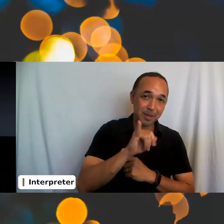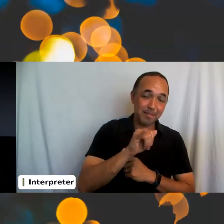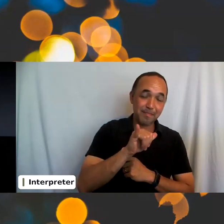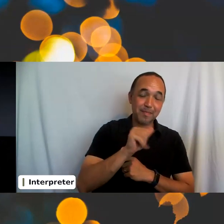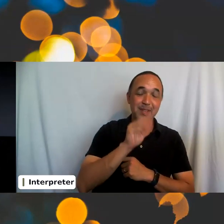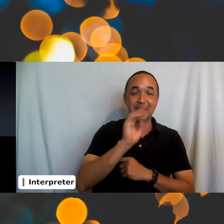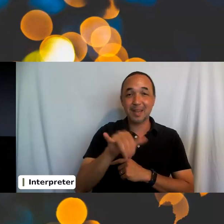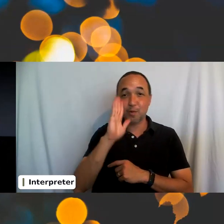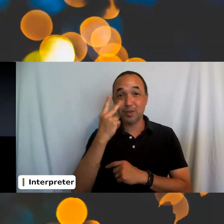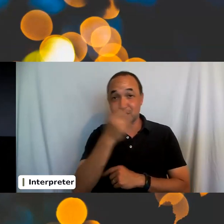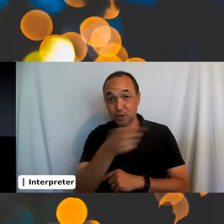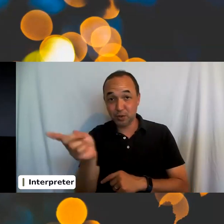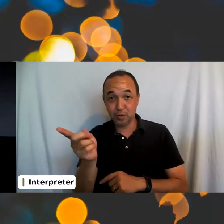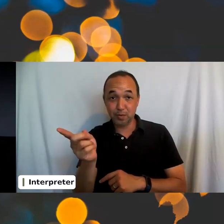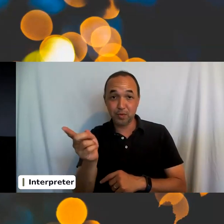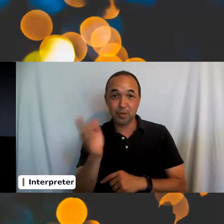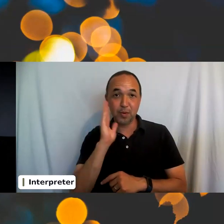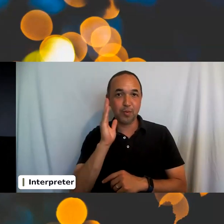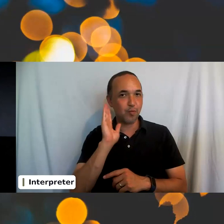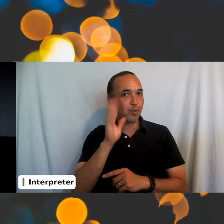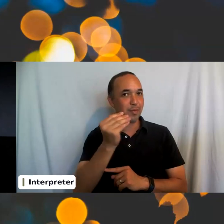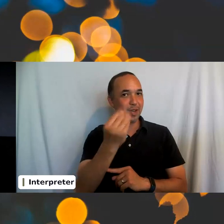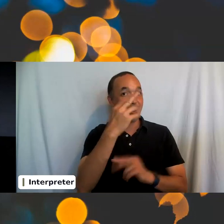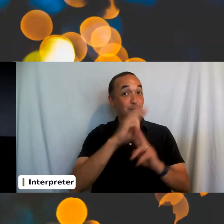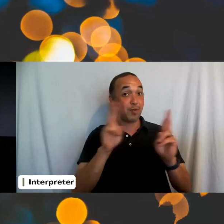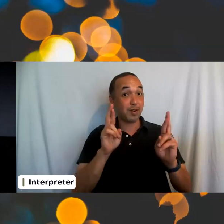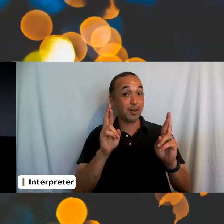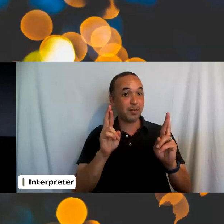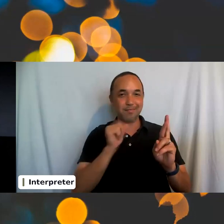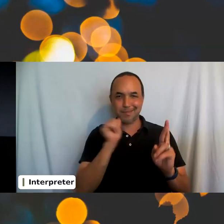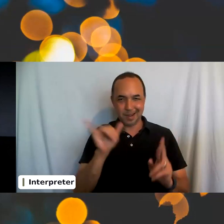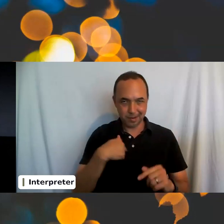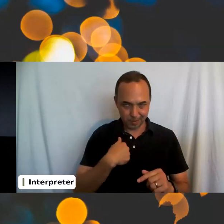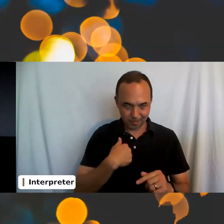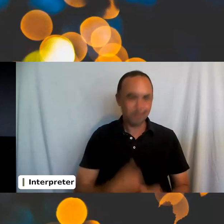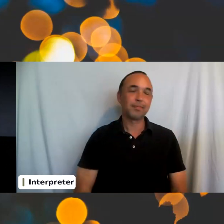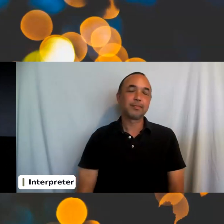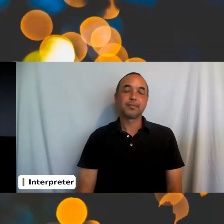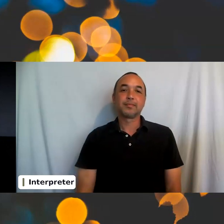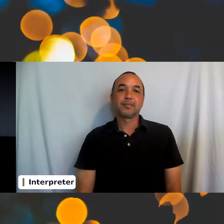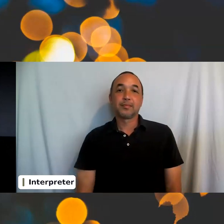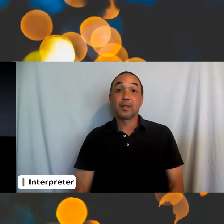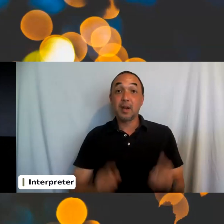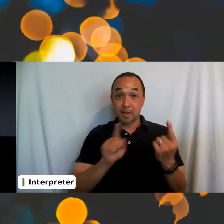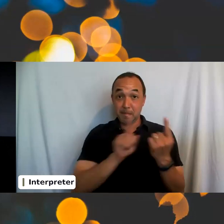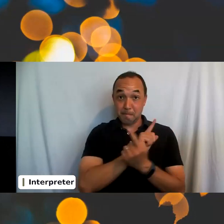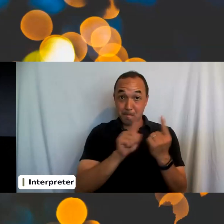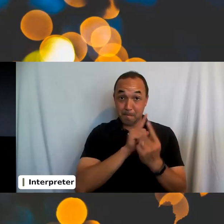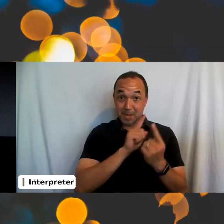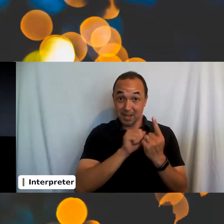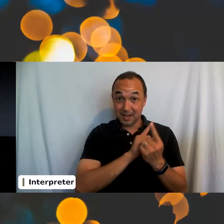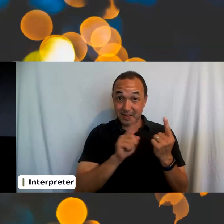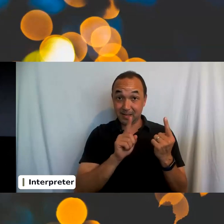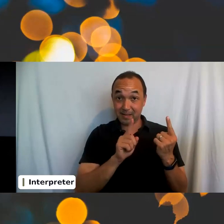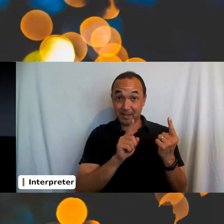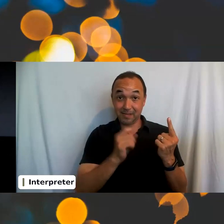camera. Be camera ready, unlike me. Meet and greet, if you have a meet and greet ticket,